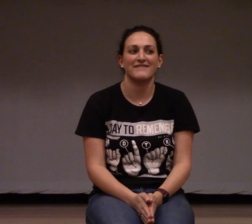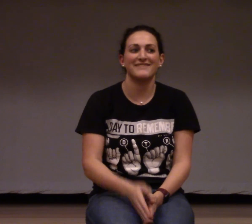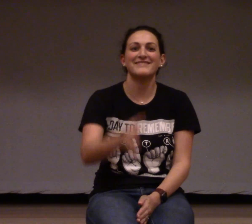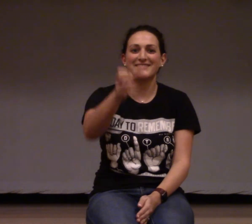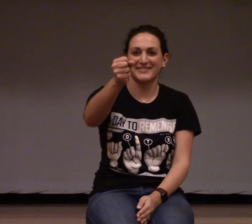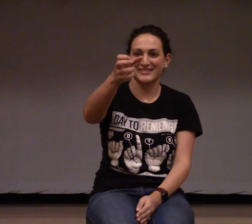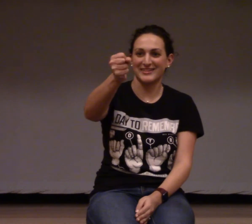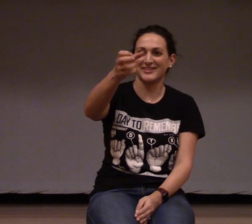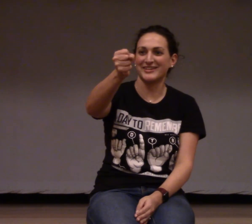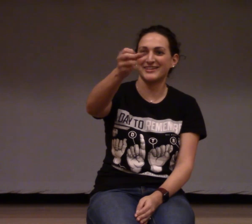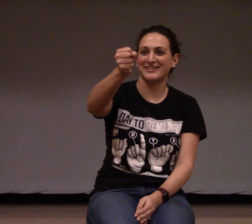Good.